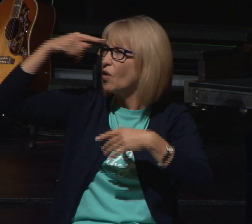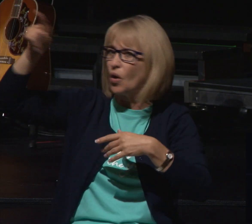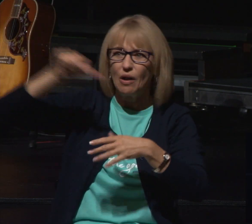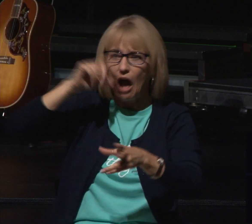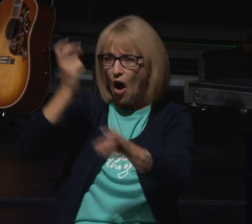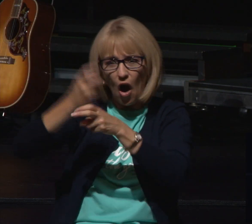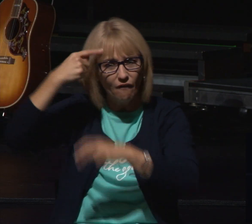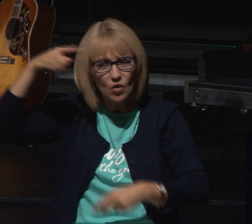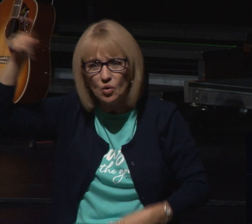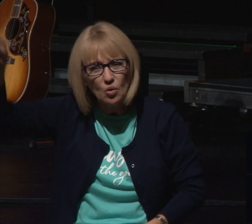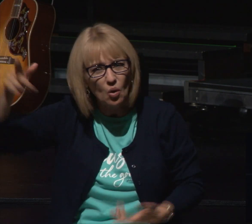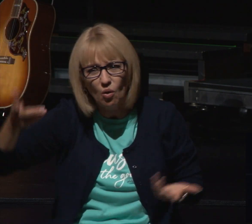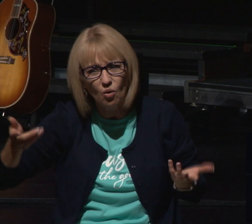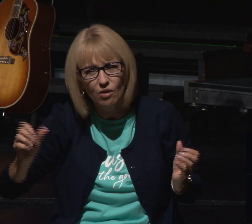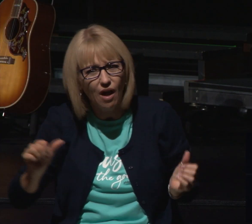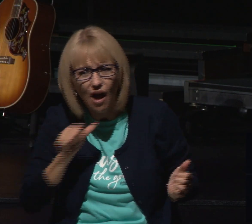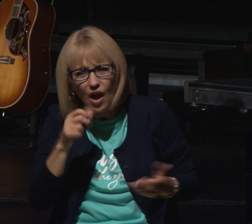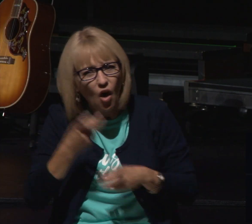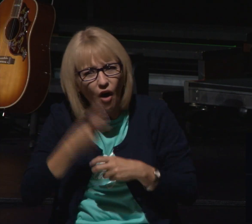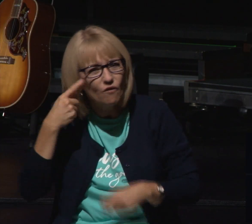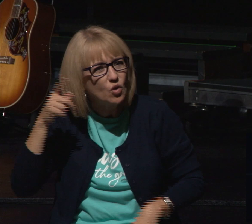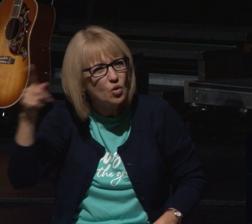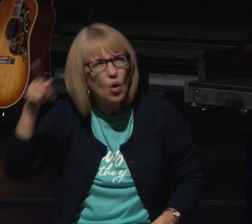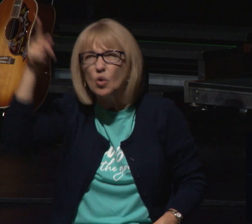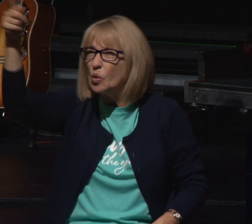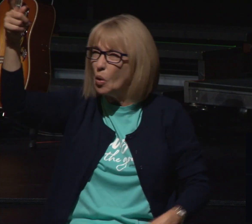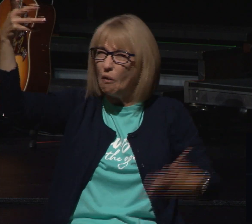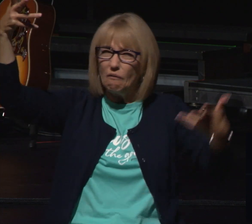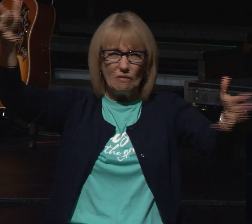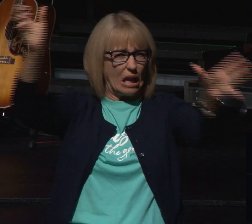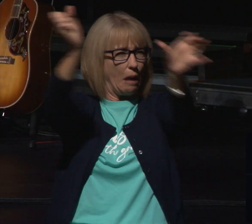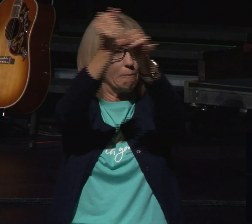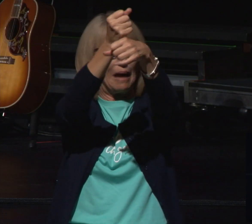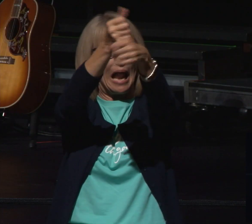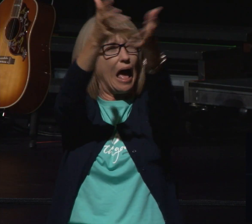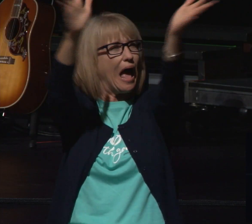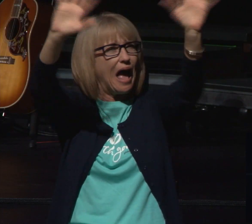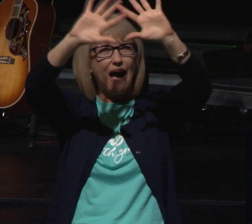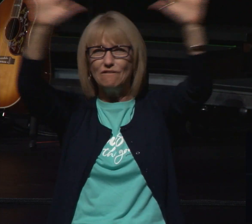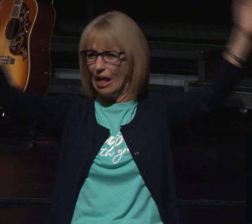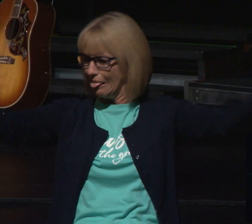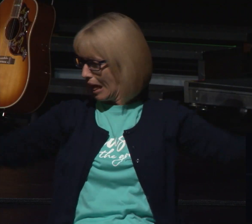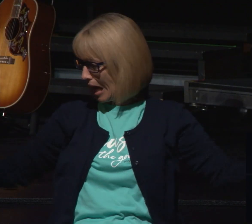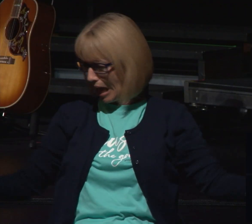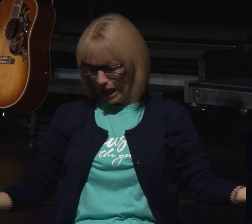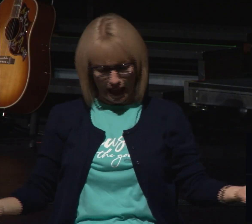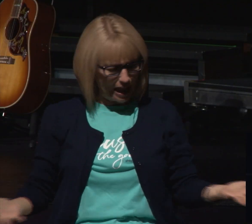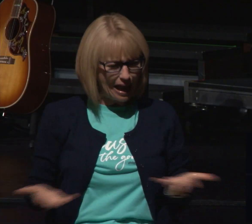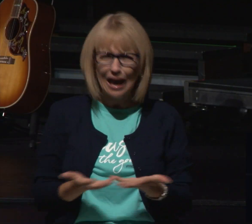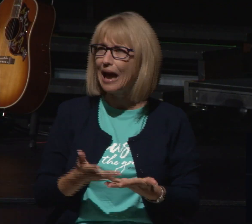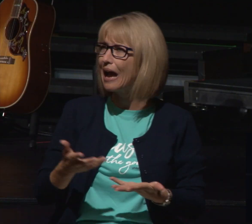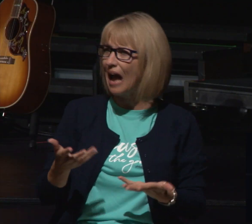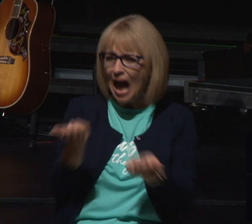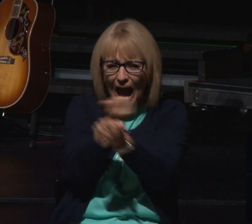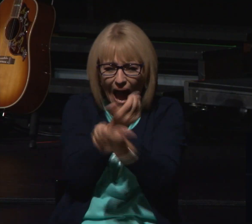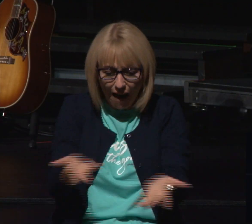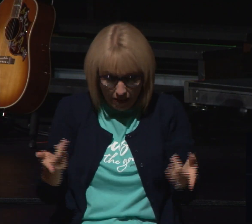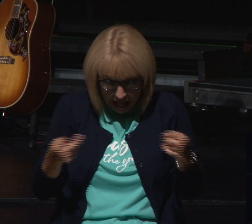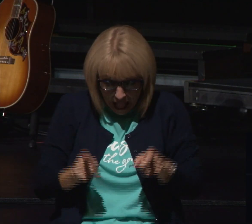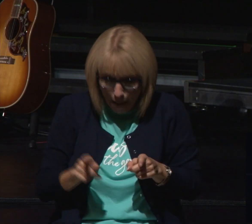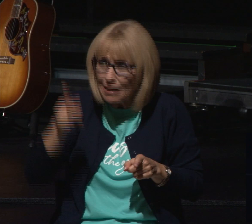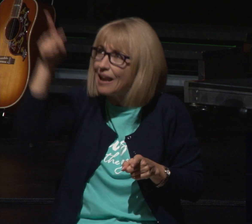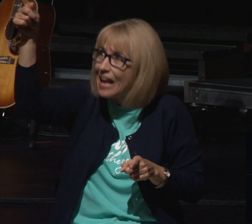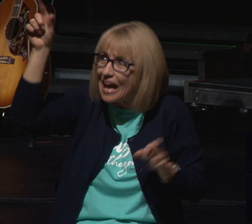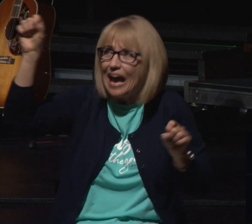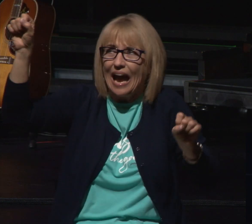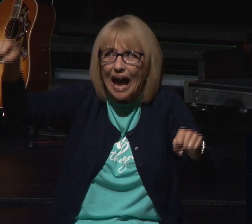you are overall you're the creator god you have all the power and there's nothing that comes that he is not able to